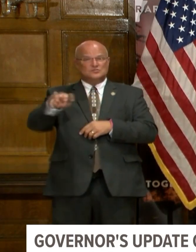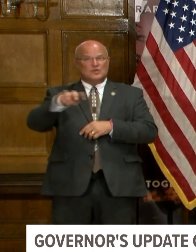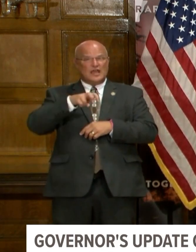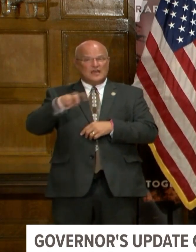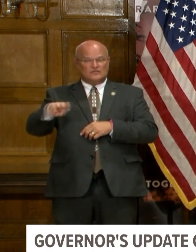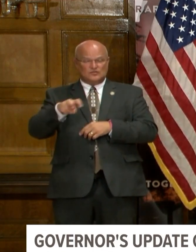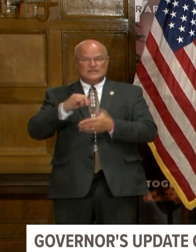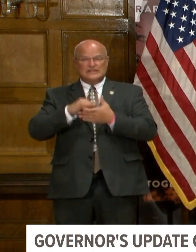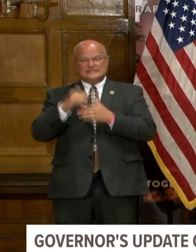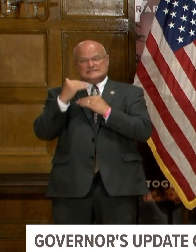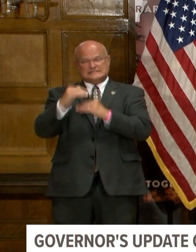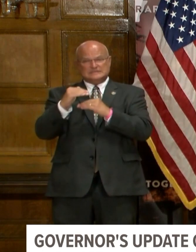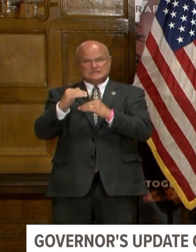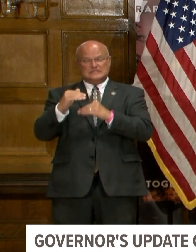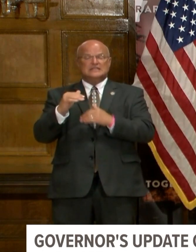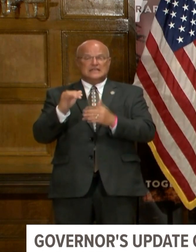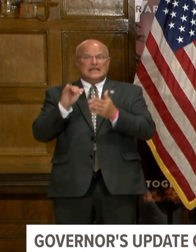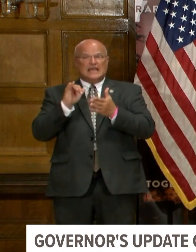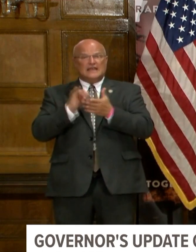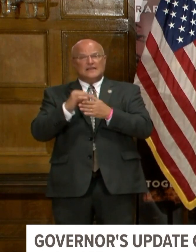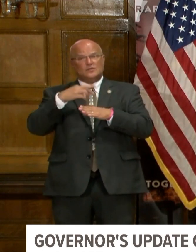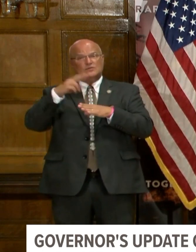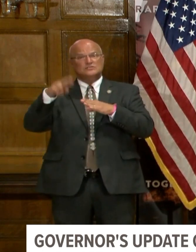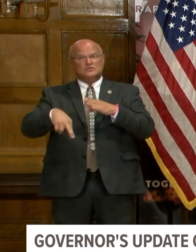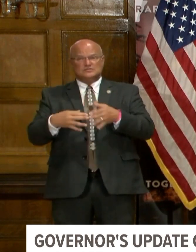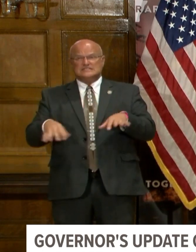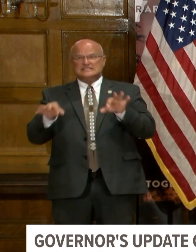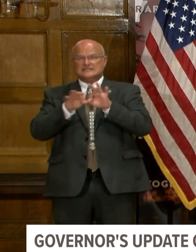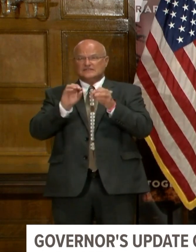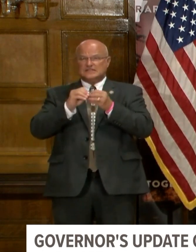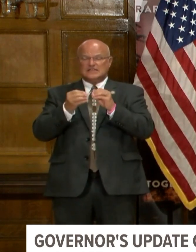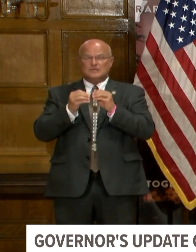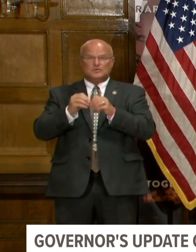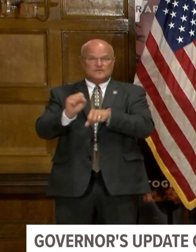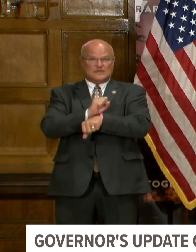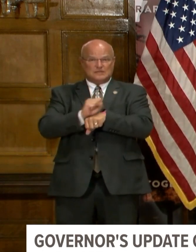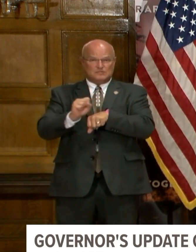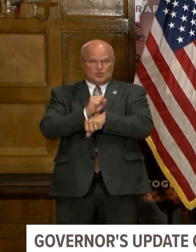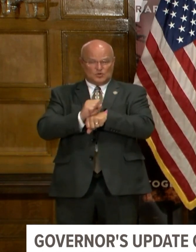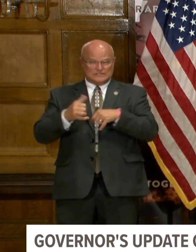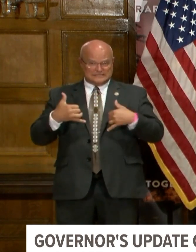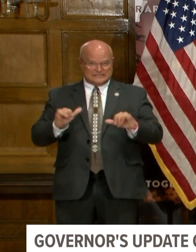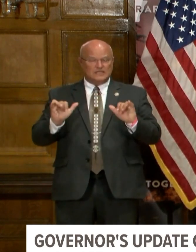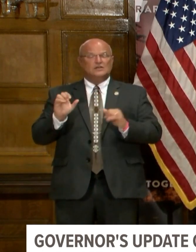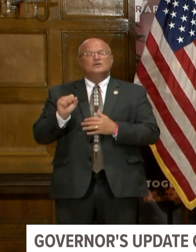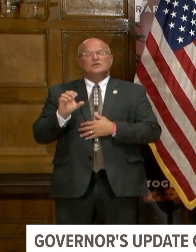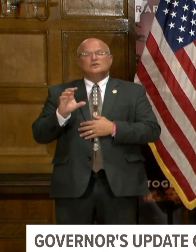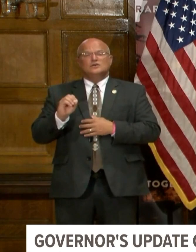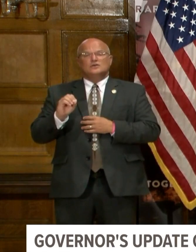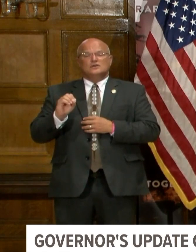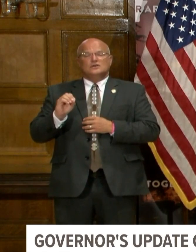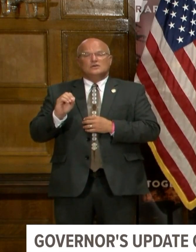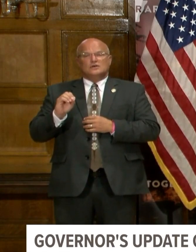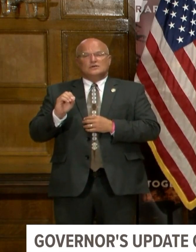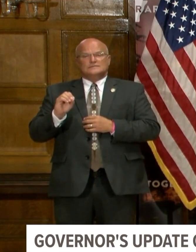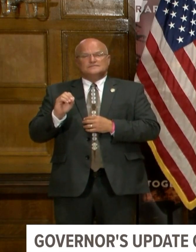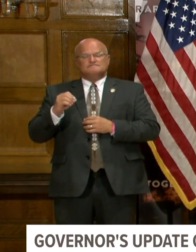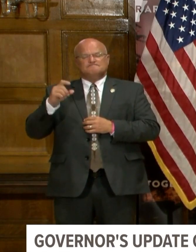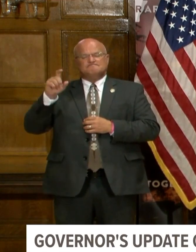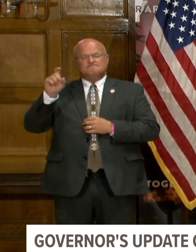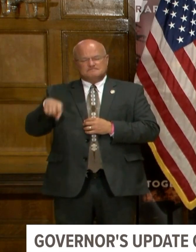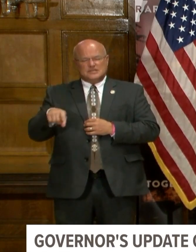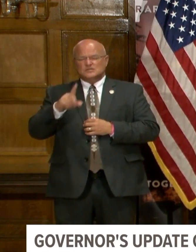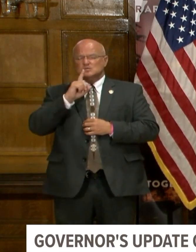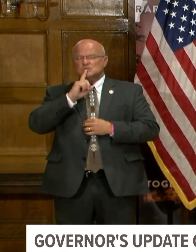is constrained, and that will result in a significant number of employed. And so we have